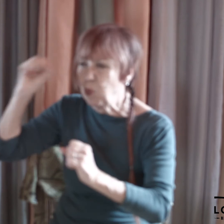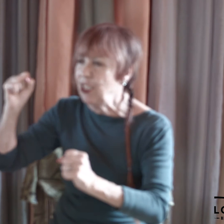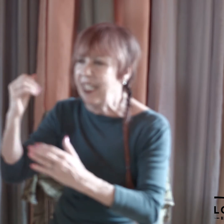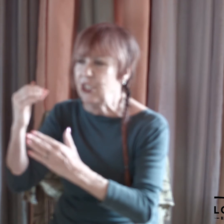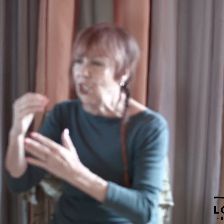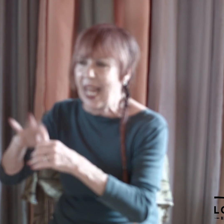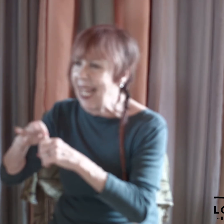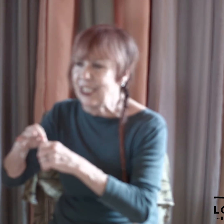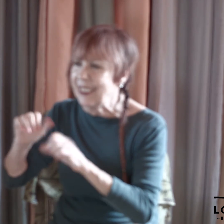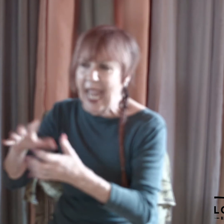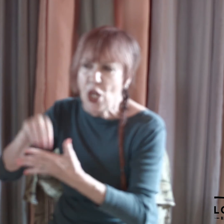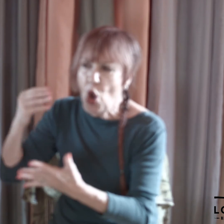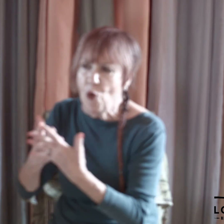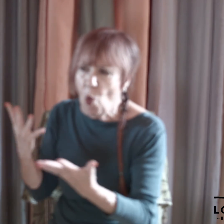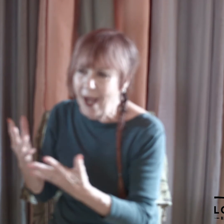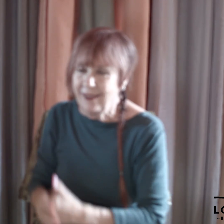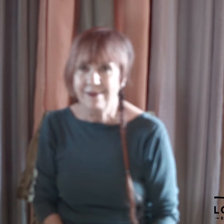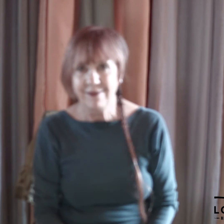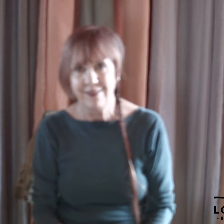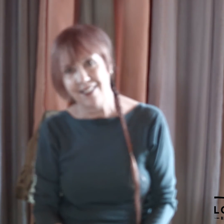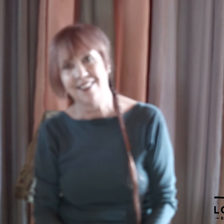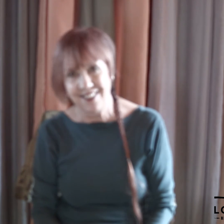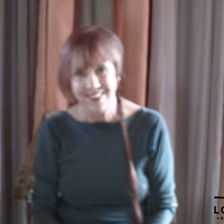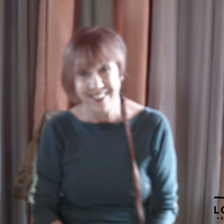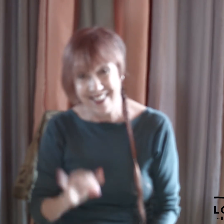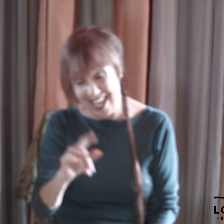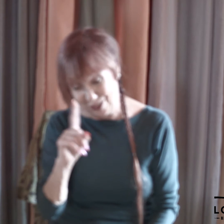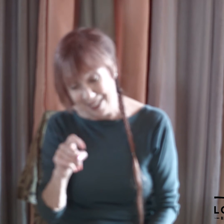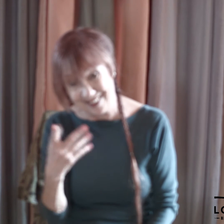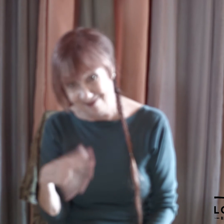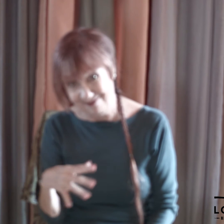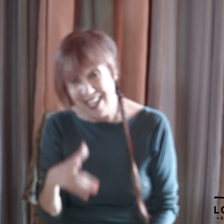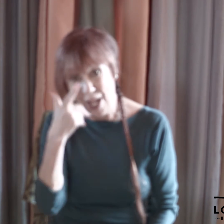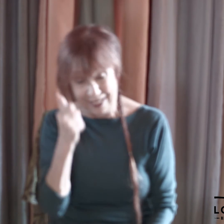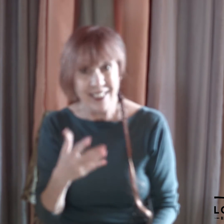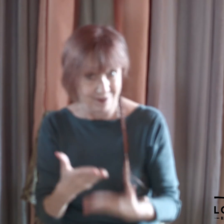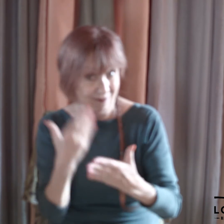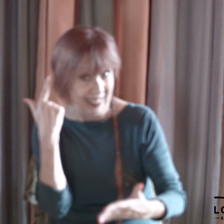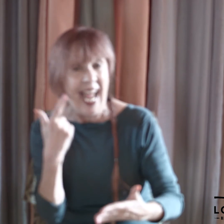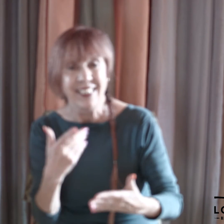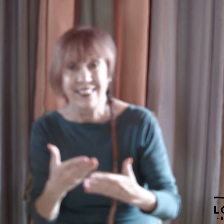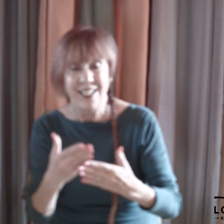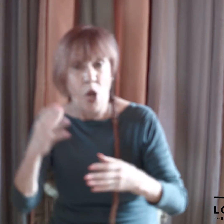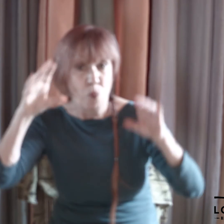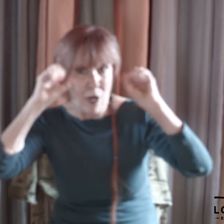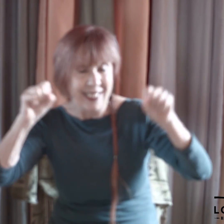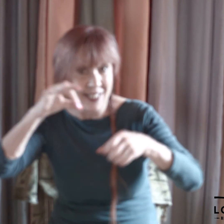do you think? Well, that is a kind of a loaded question, because we could say, for instance, in the last presidential election,